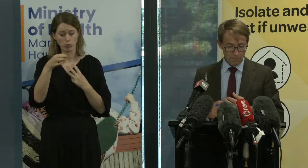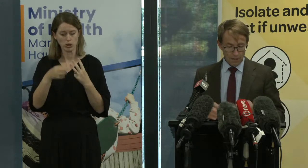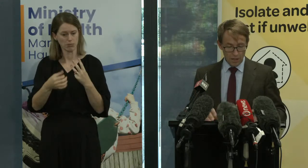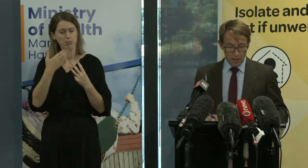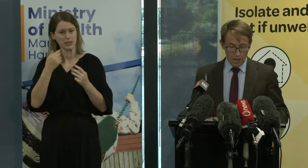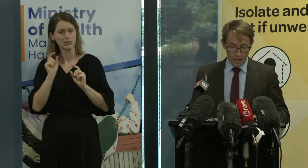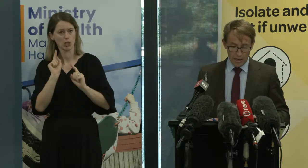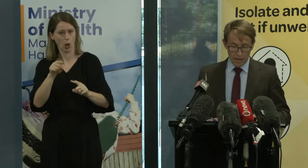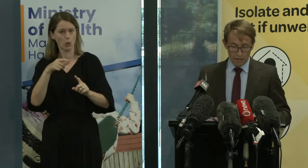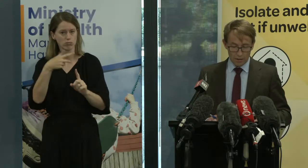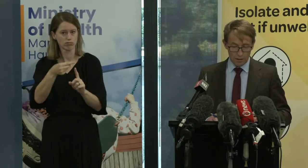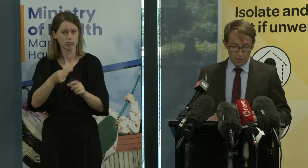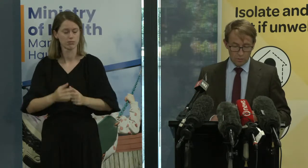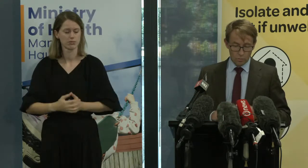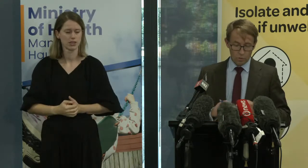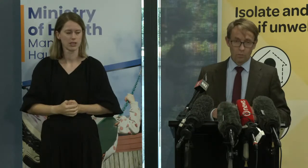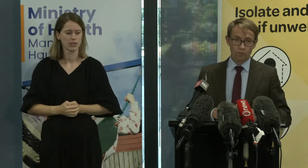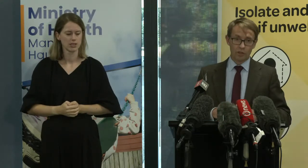opportunity.